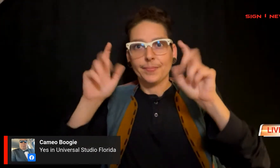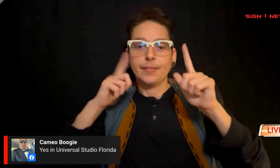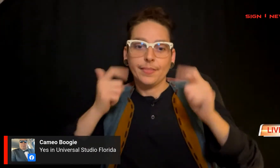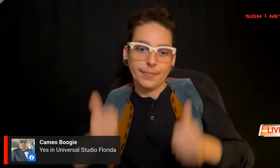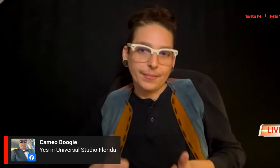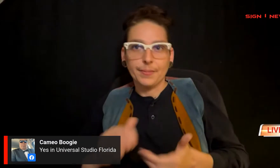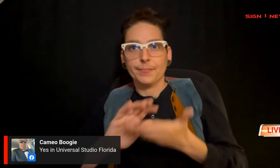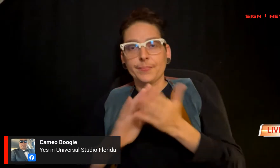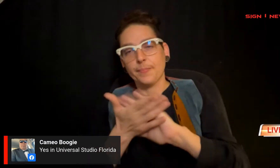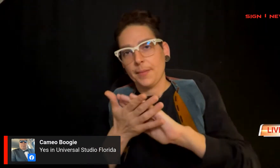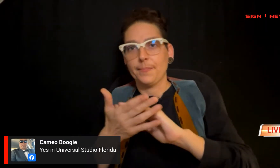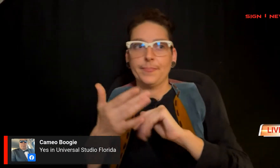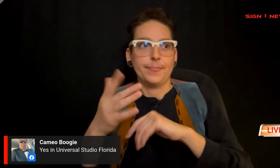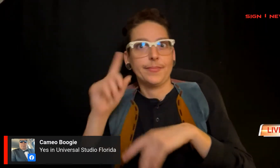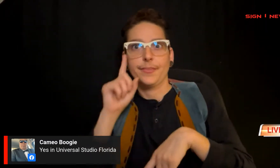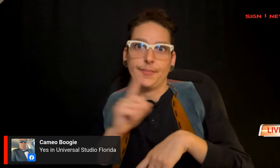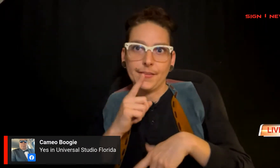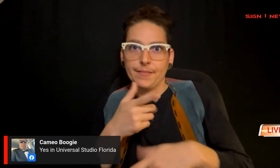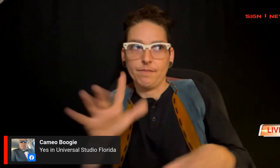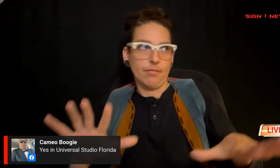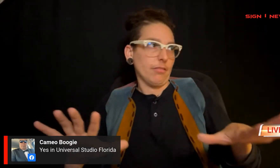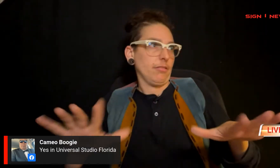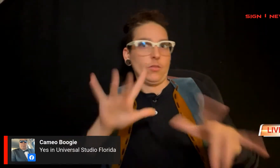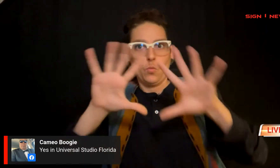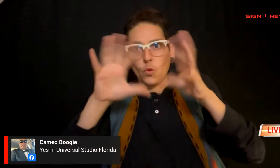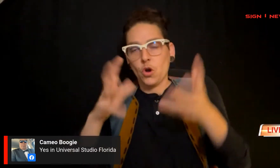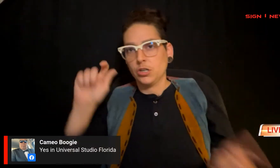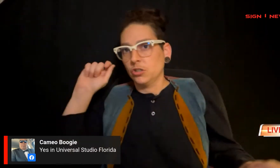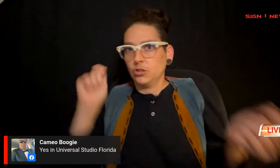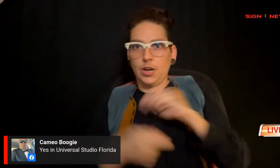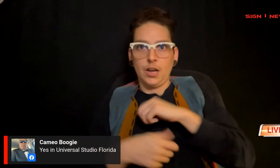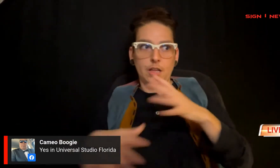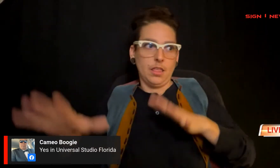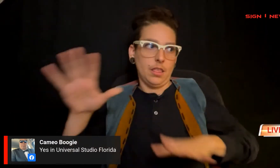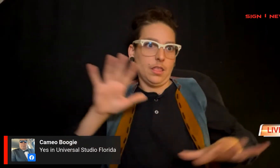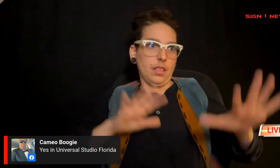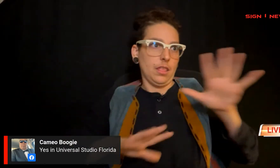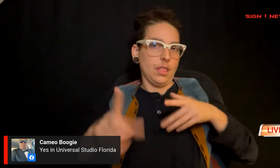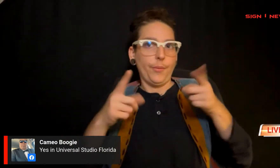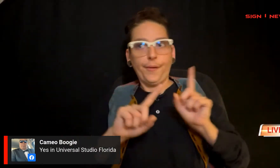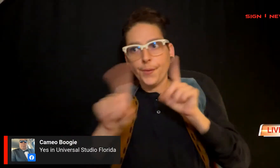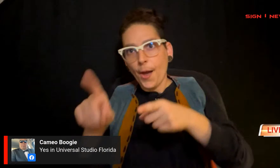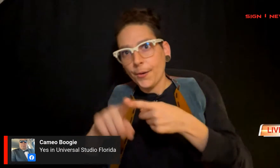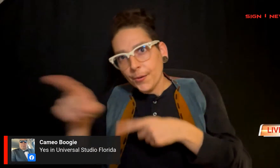and he was losing his hearing. He was becoming deaf. His whole world changed.